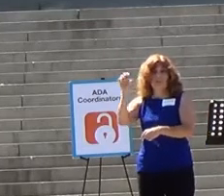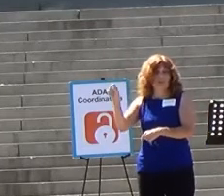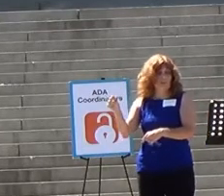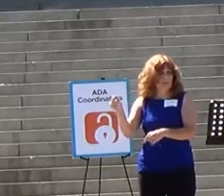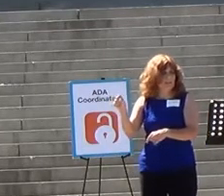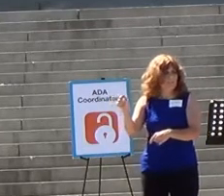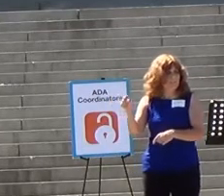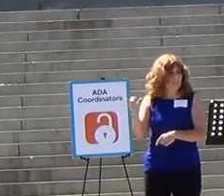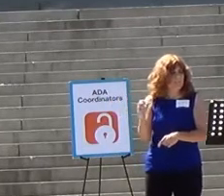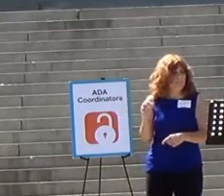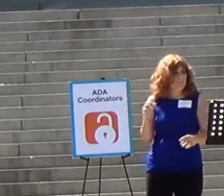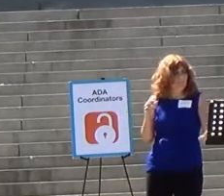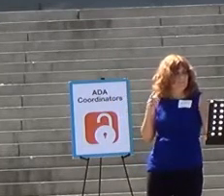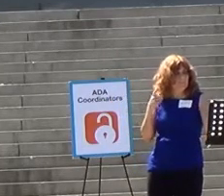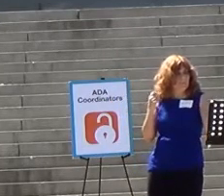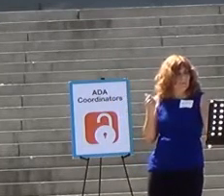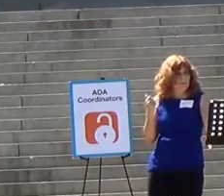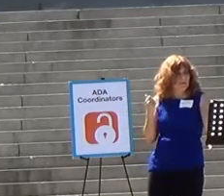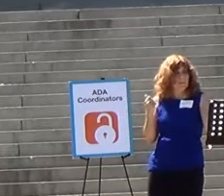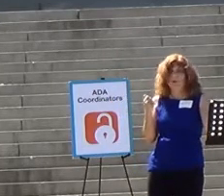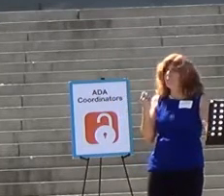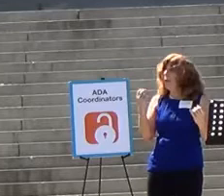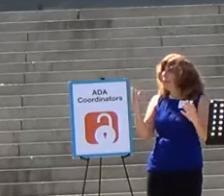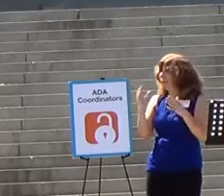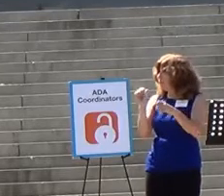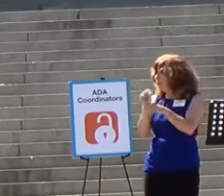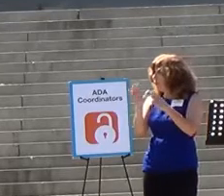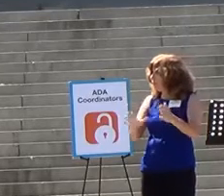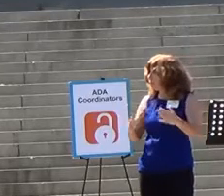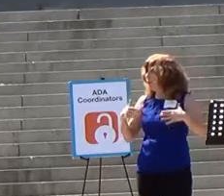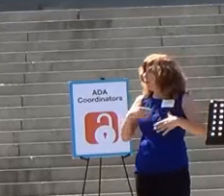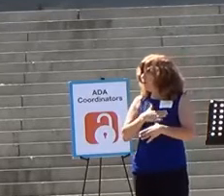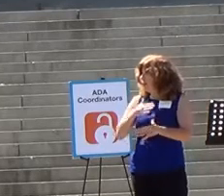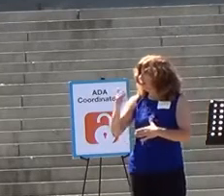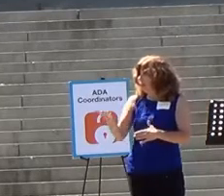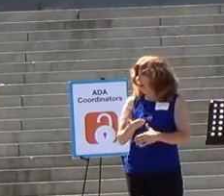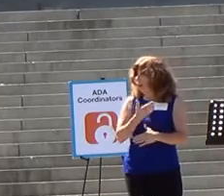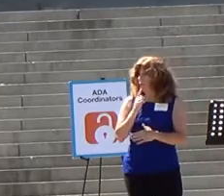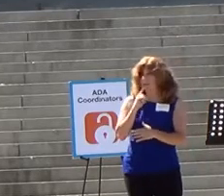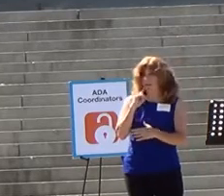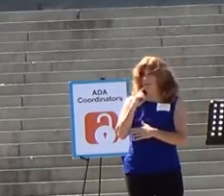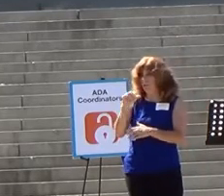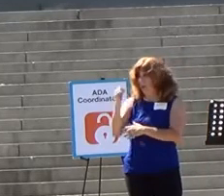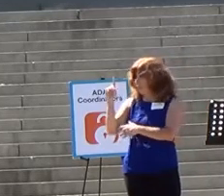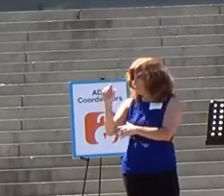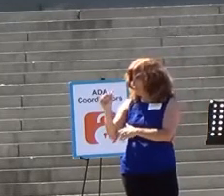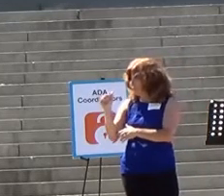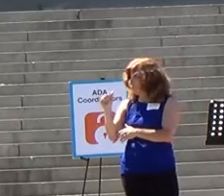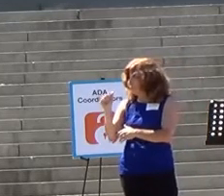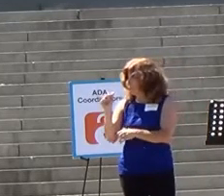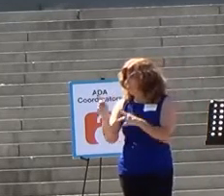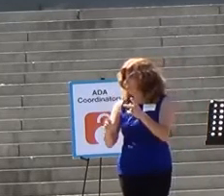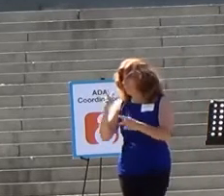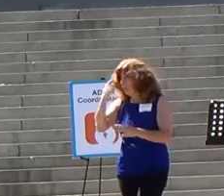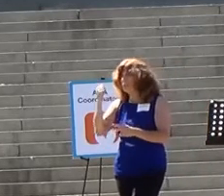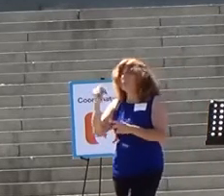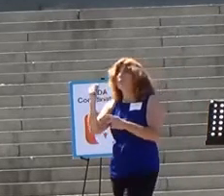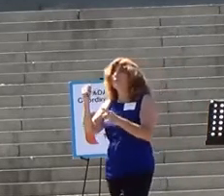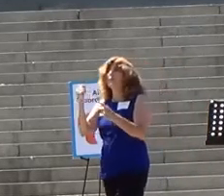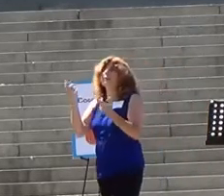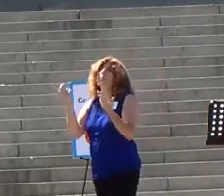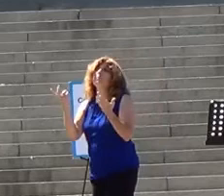been forced to stay on Social Security, yet many employers are afraid to hire the deaf or